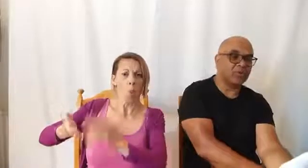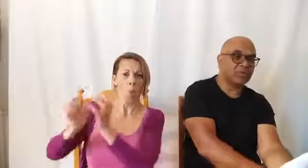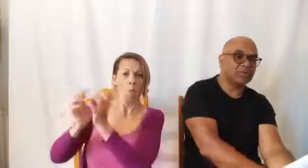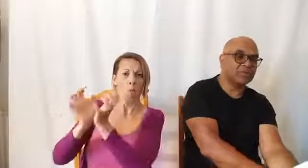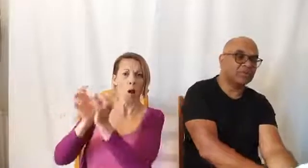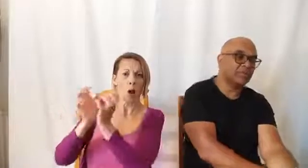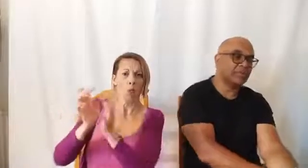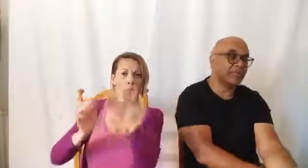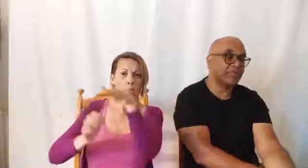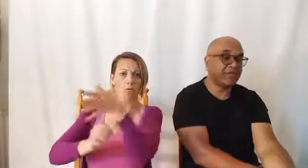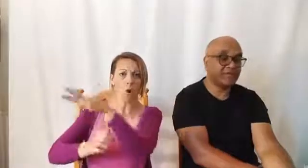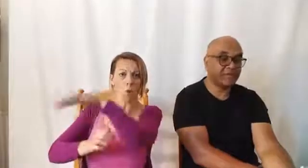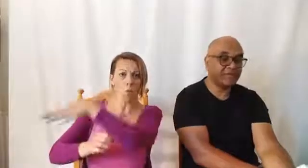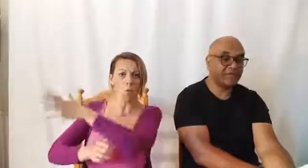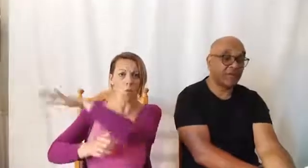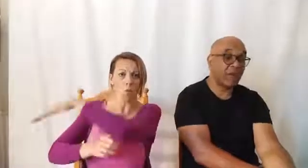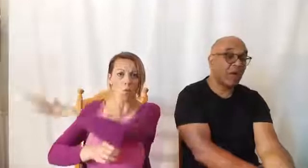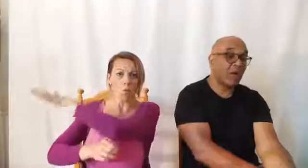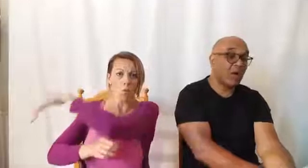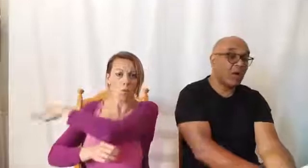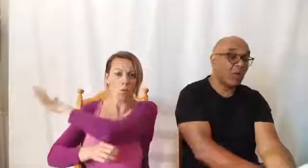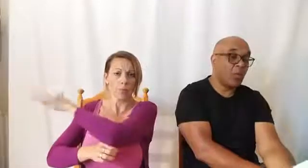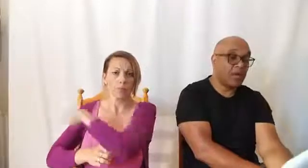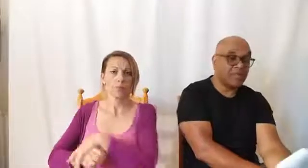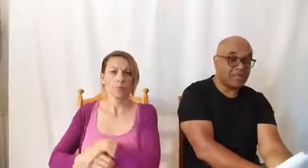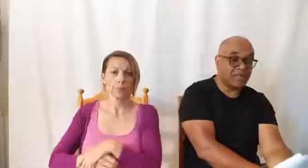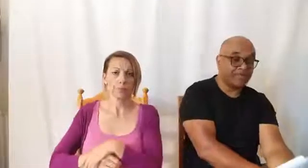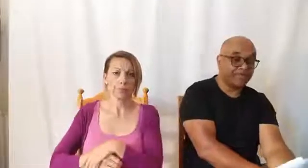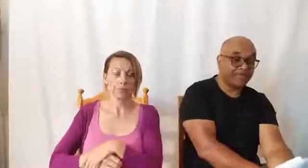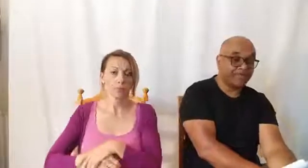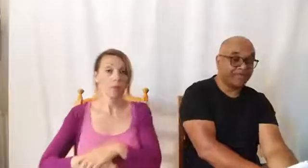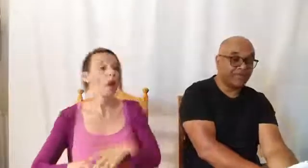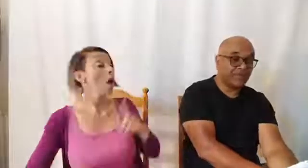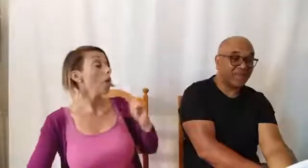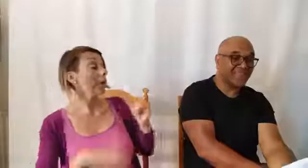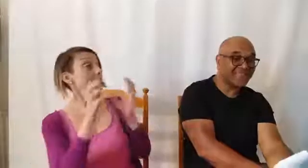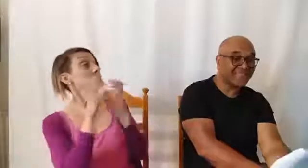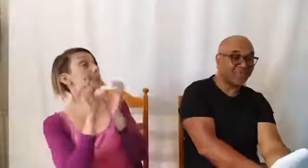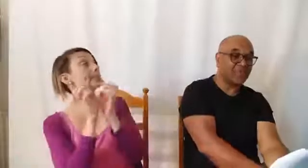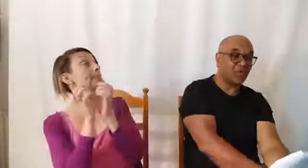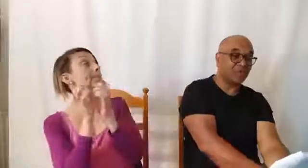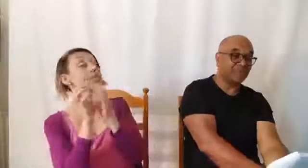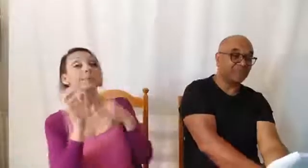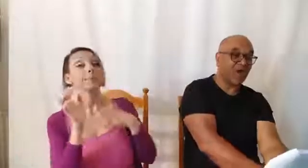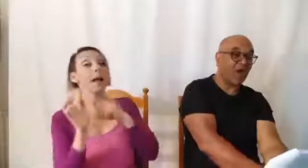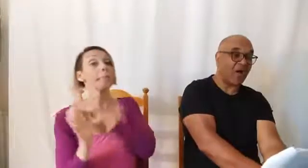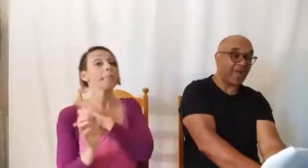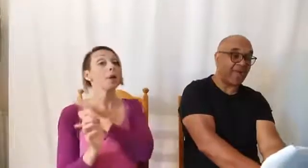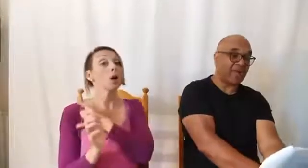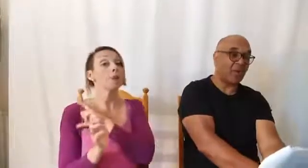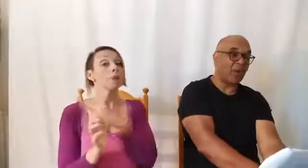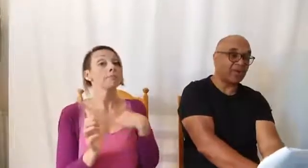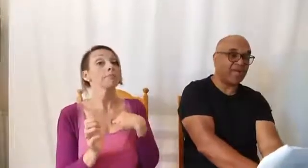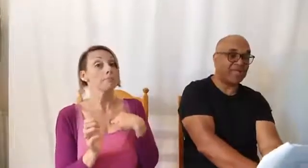waters," whispered the fish. "Well," said Ben, "that is because I am on an